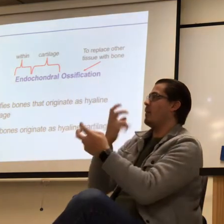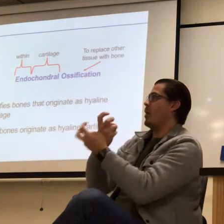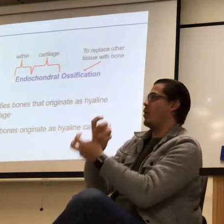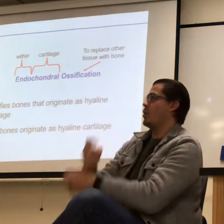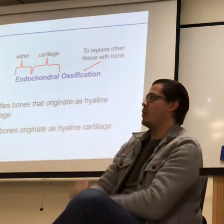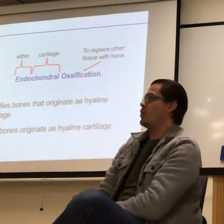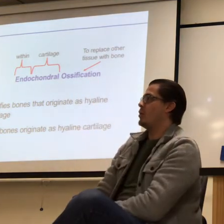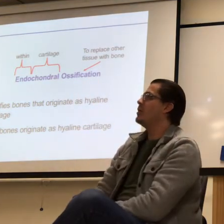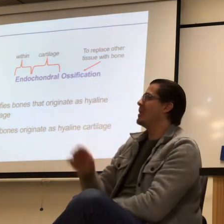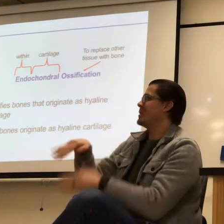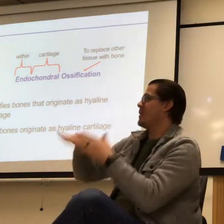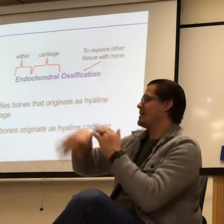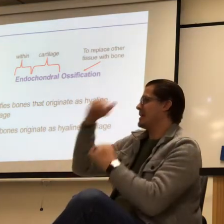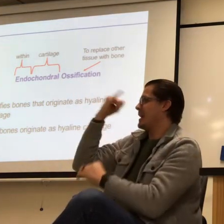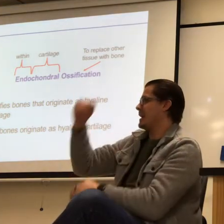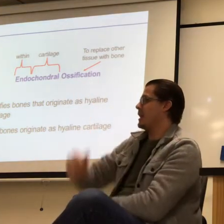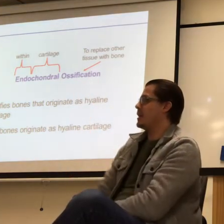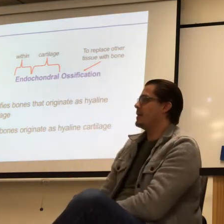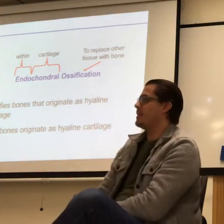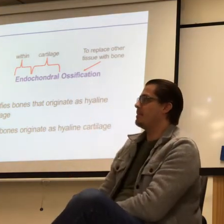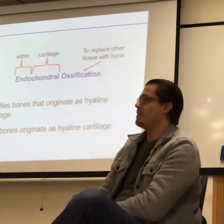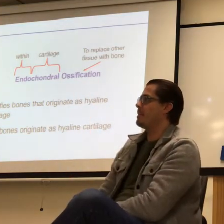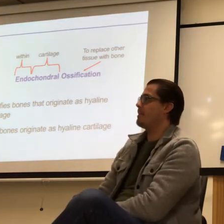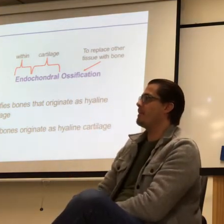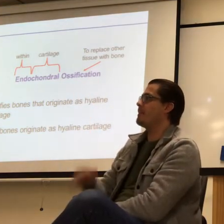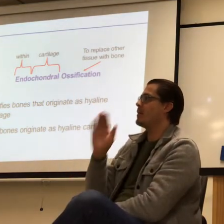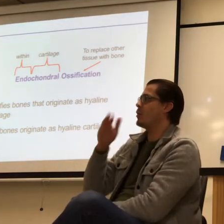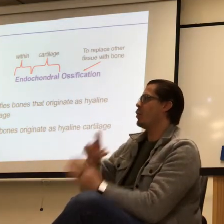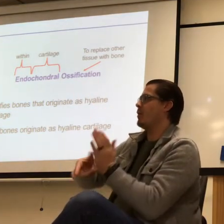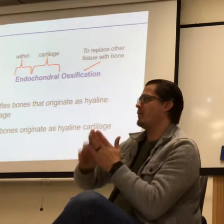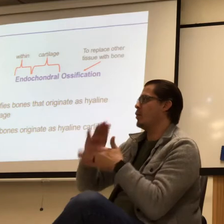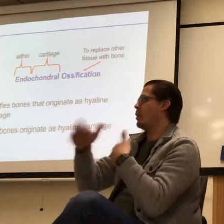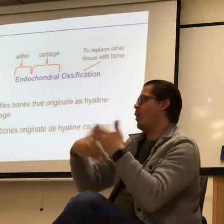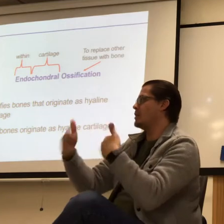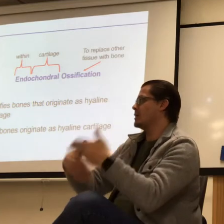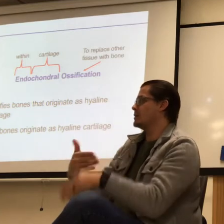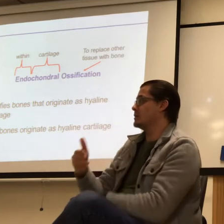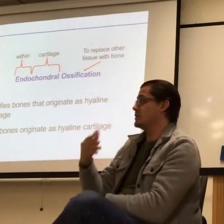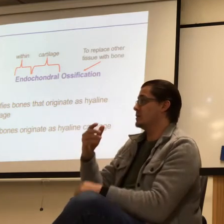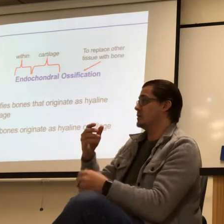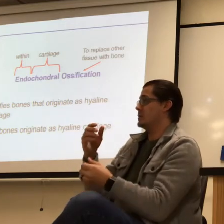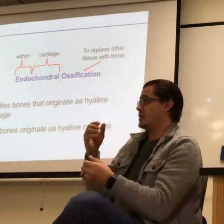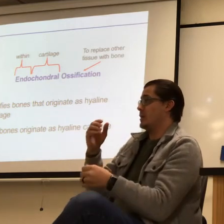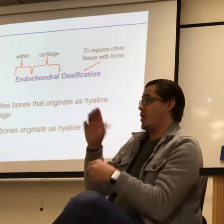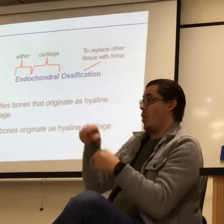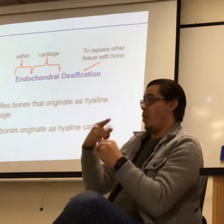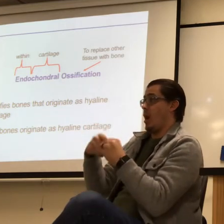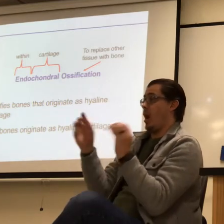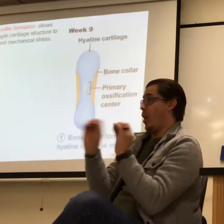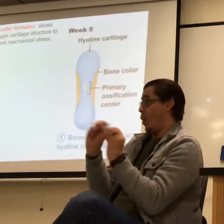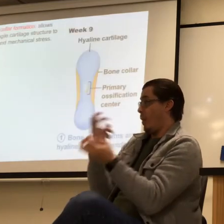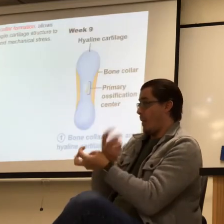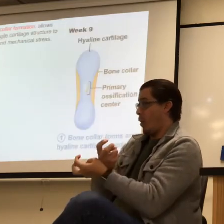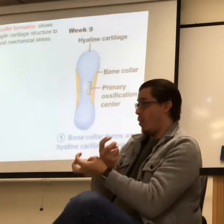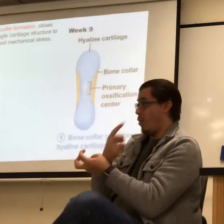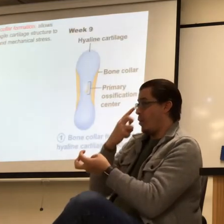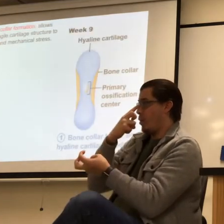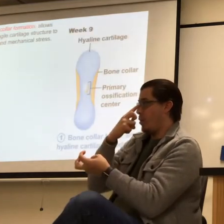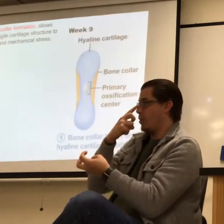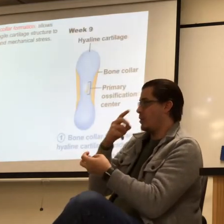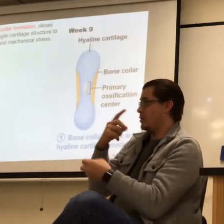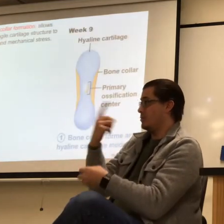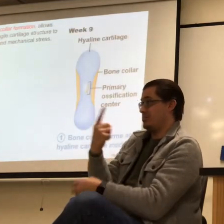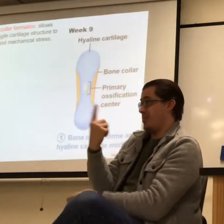So that's the basic idea, but let's kind of look at what happens at the beginning when you have no bone and you're just